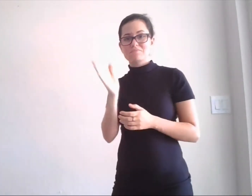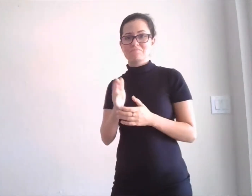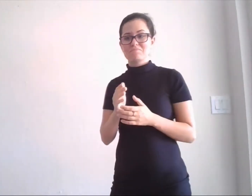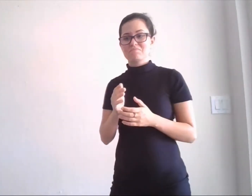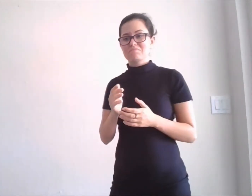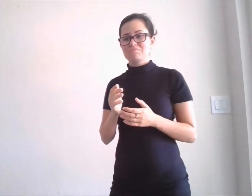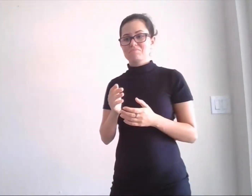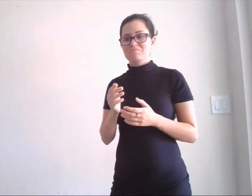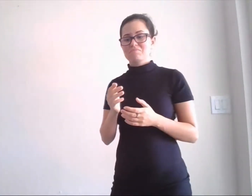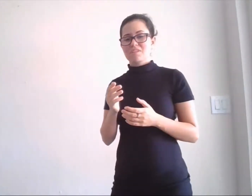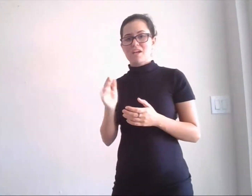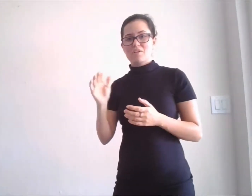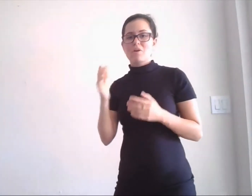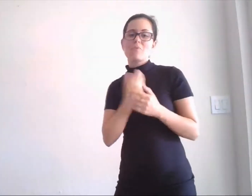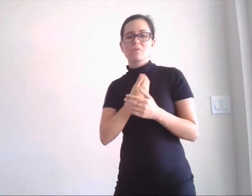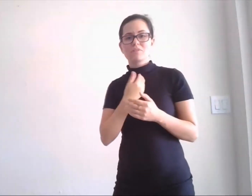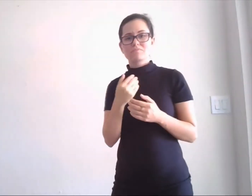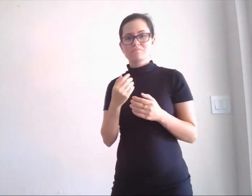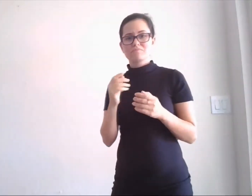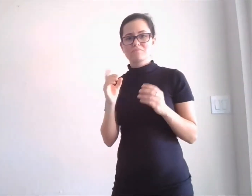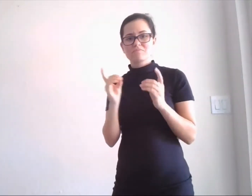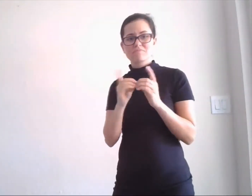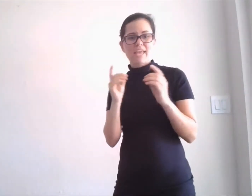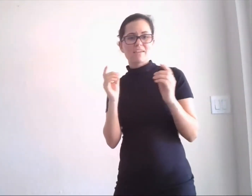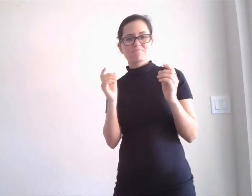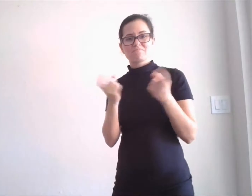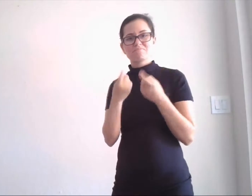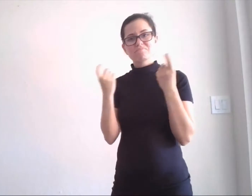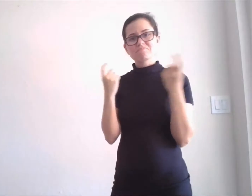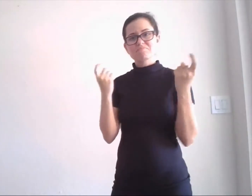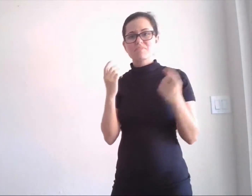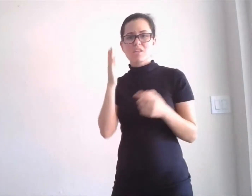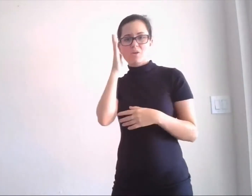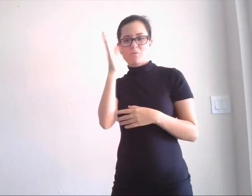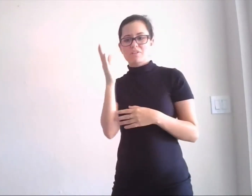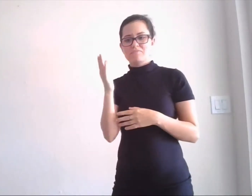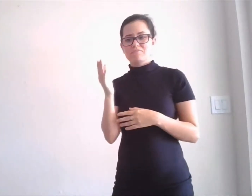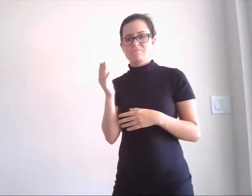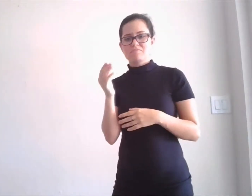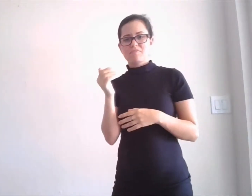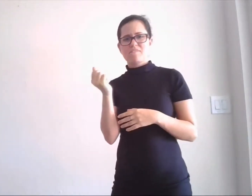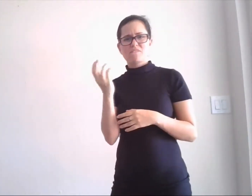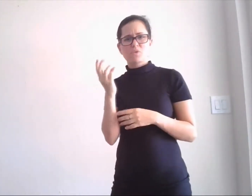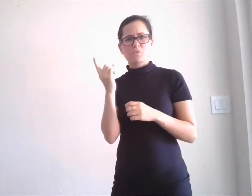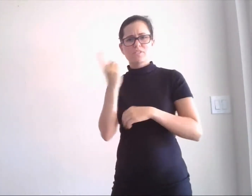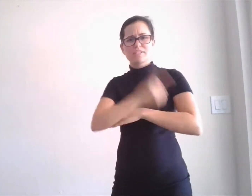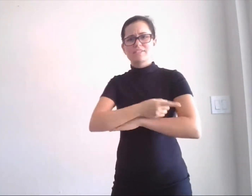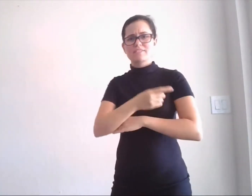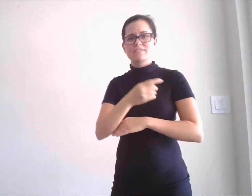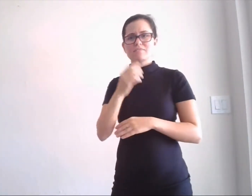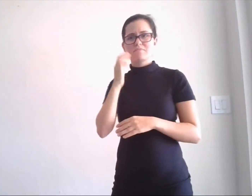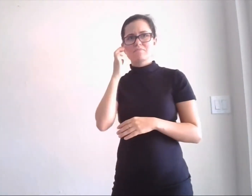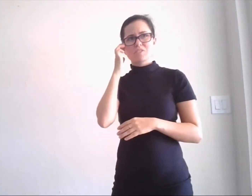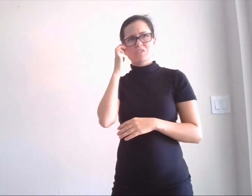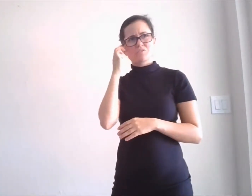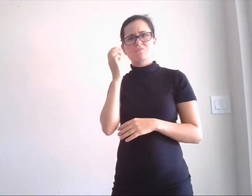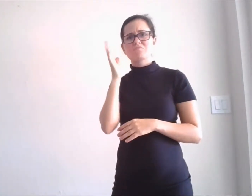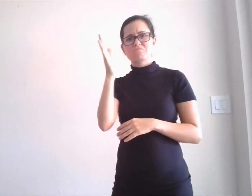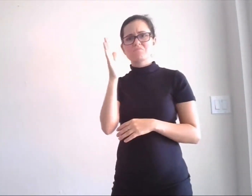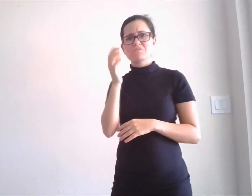catching up with you, man. I'm ticking over to 41. We're going to be the same age. Same age. That's happened a lot.